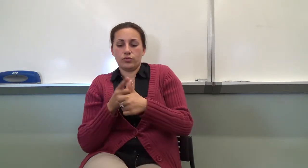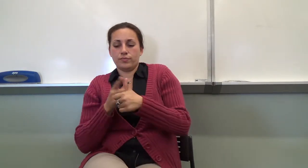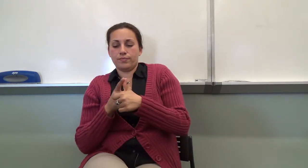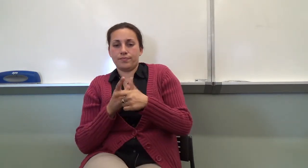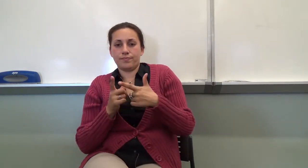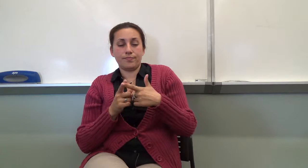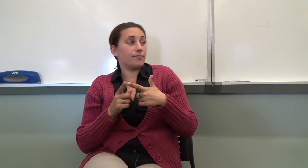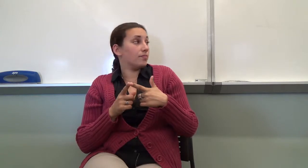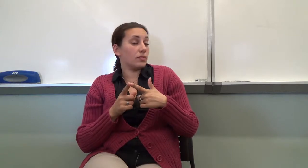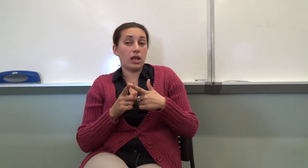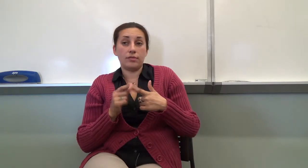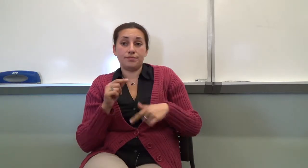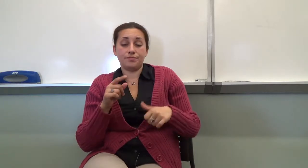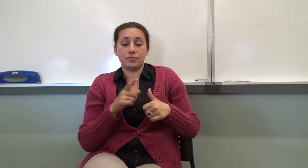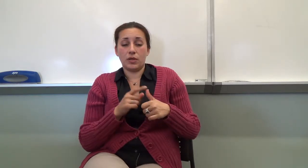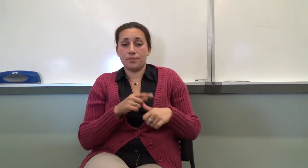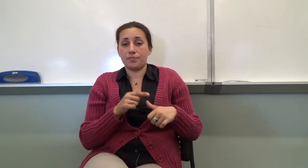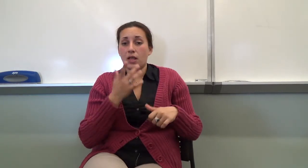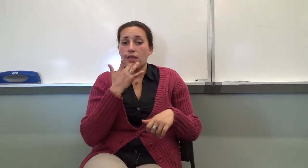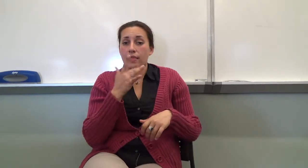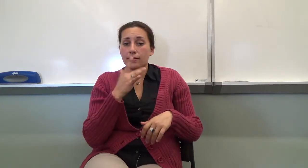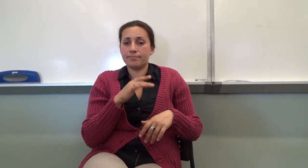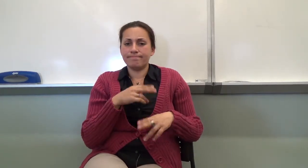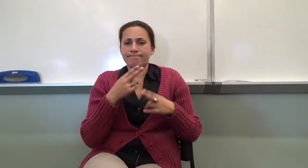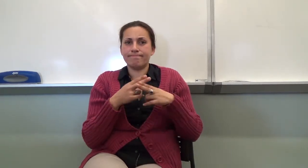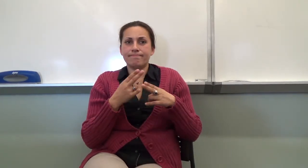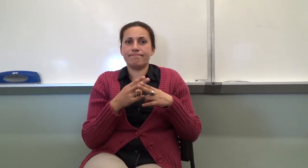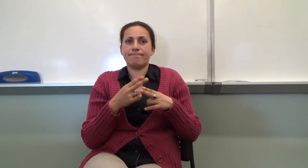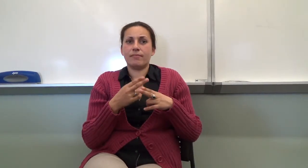Now, luckily, the names here tell you what's going on.